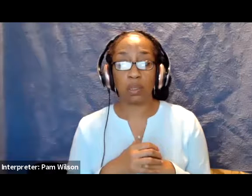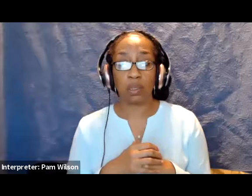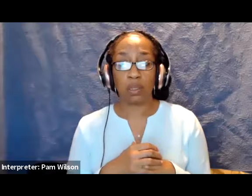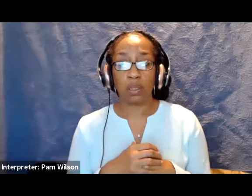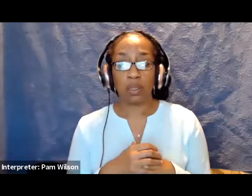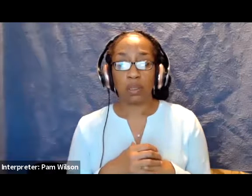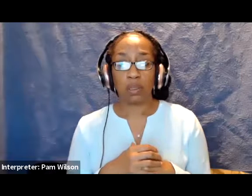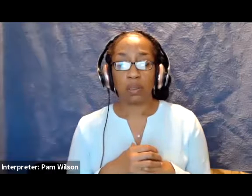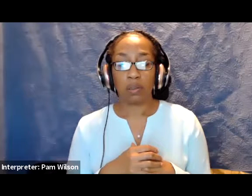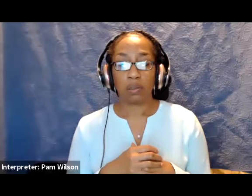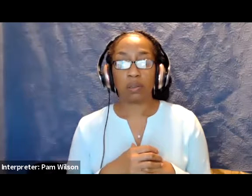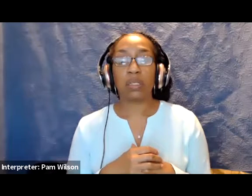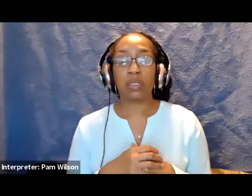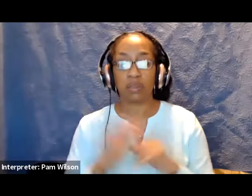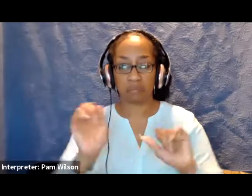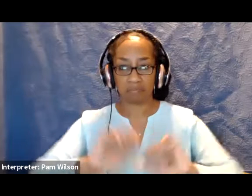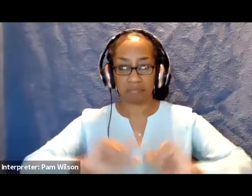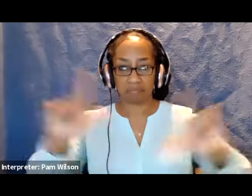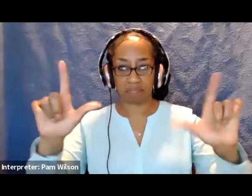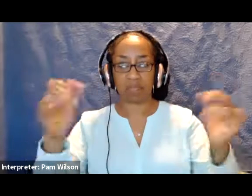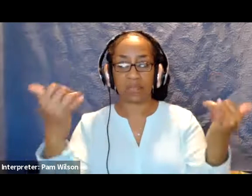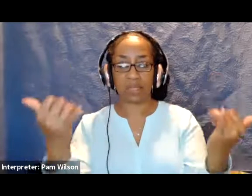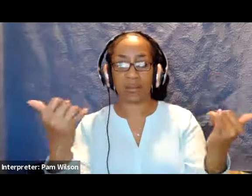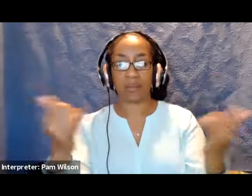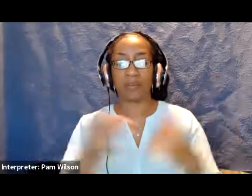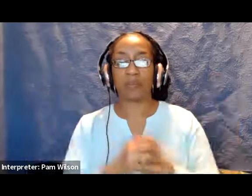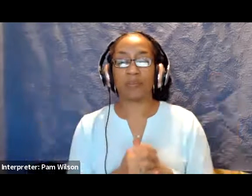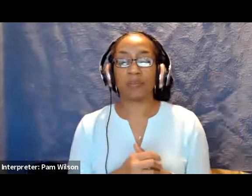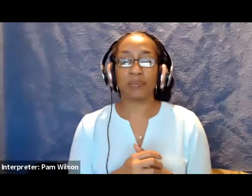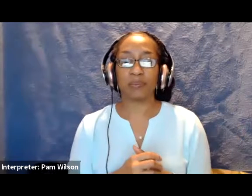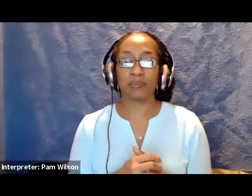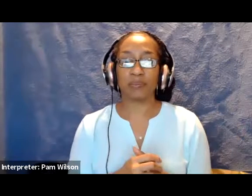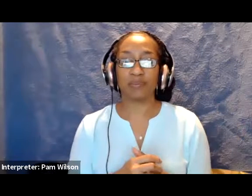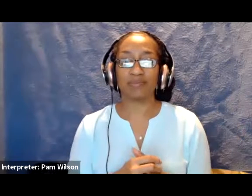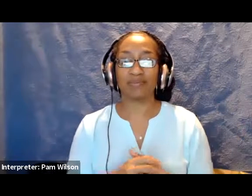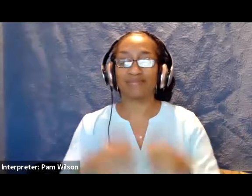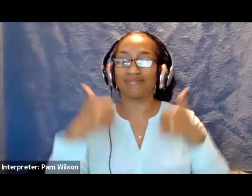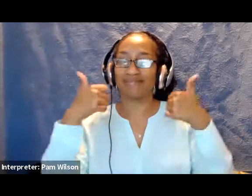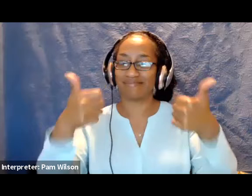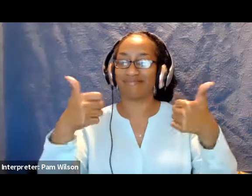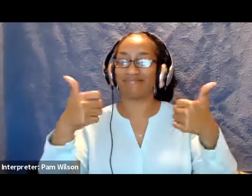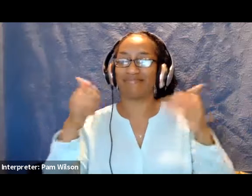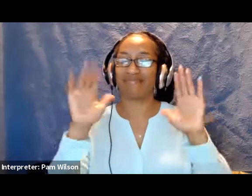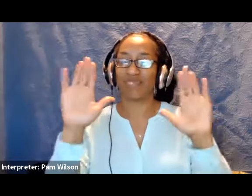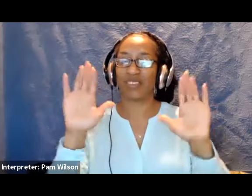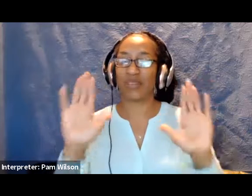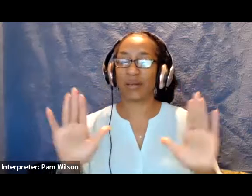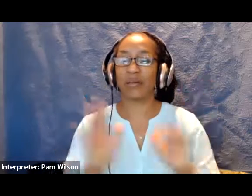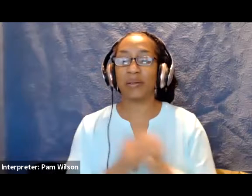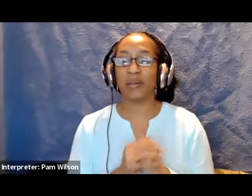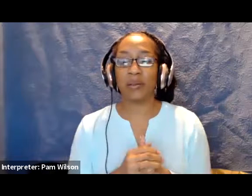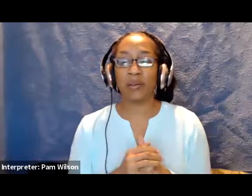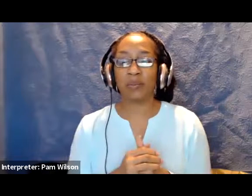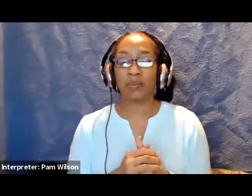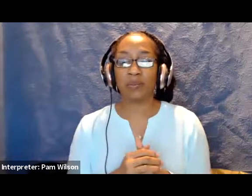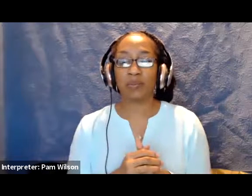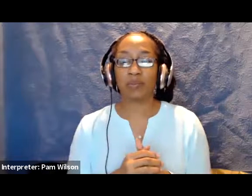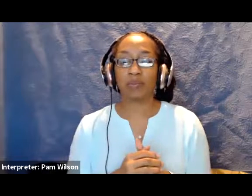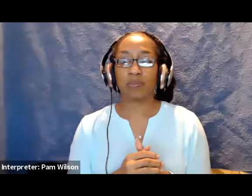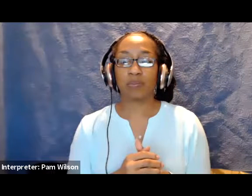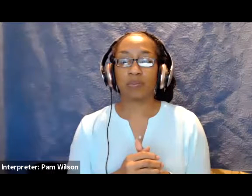It should be up. Sorry. Okay. Yes, great. So, yeah,